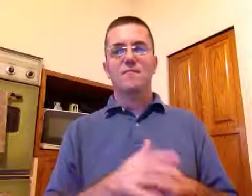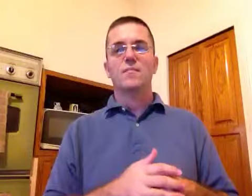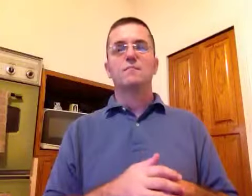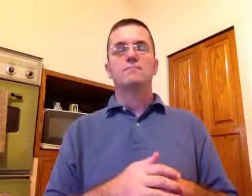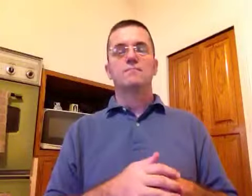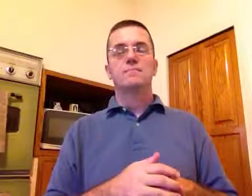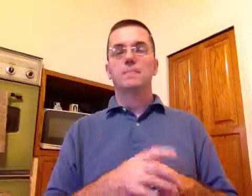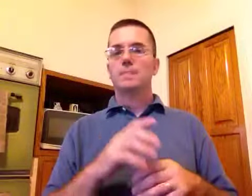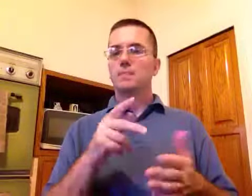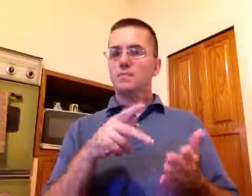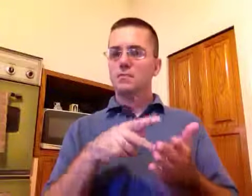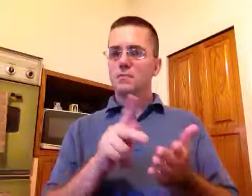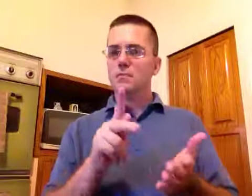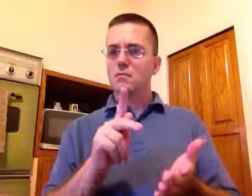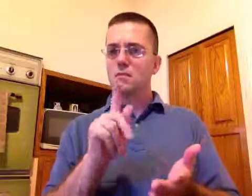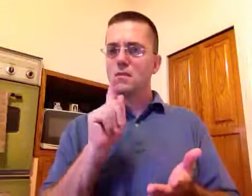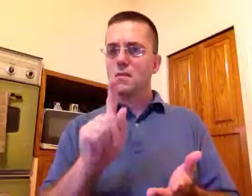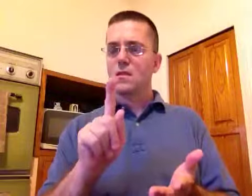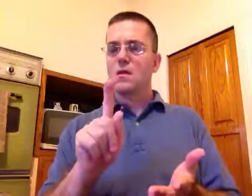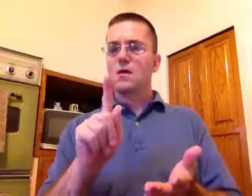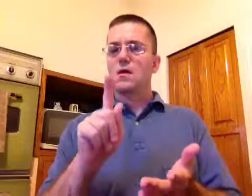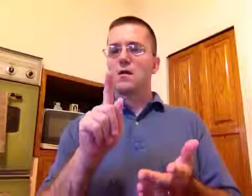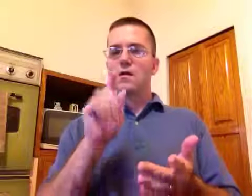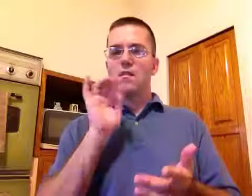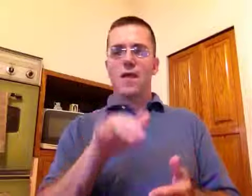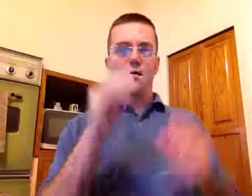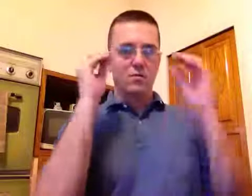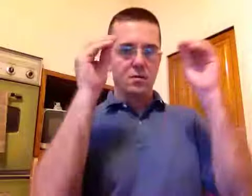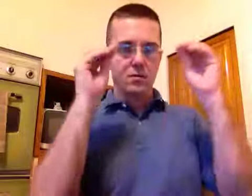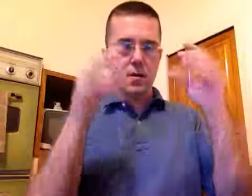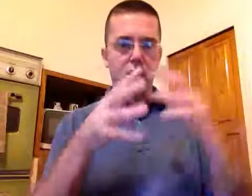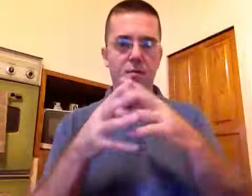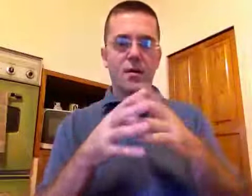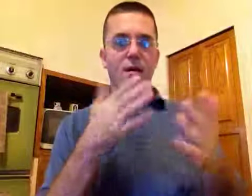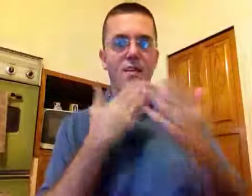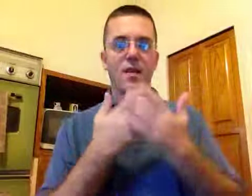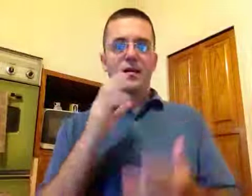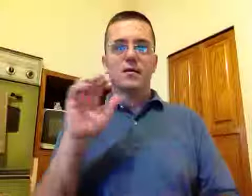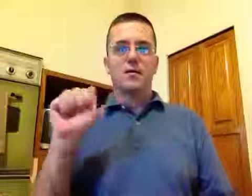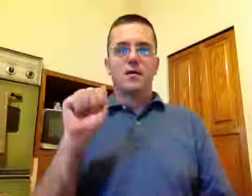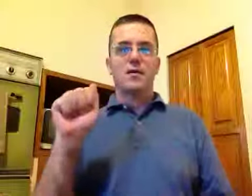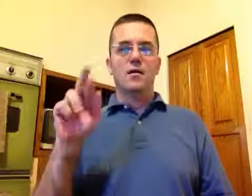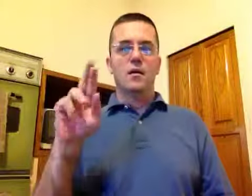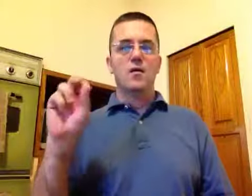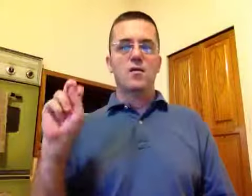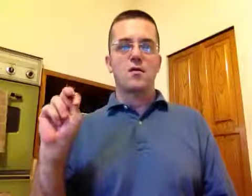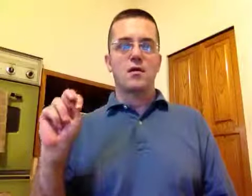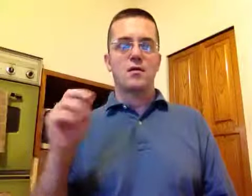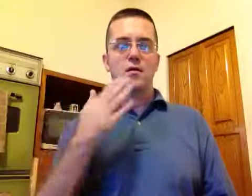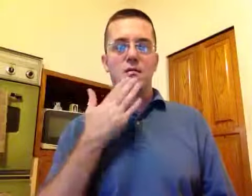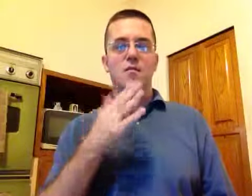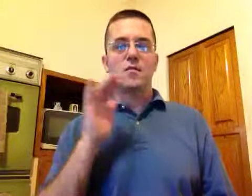in one call. That was a very instructive call from Aaron. Thanks, Aaron. This is the Dave Ramsey Show.